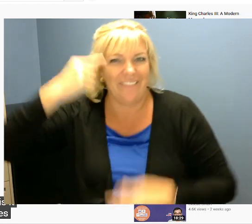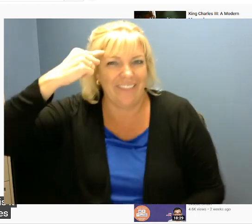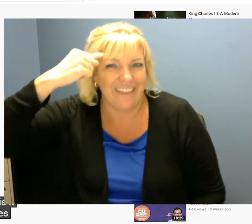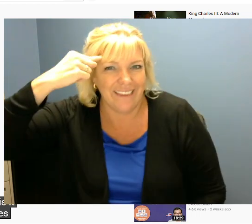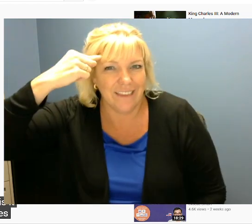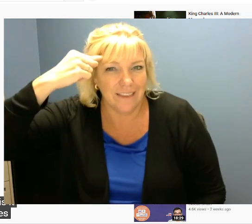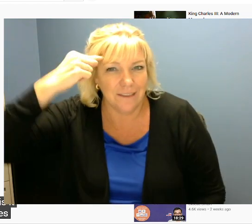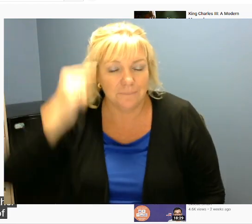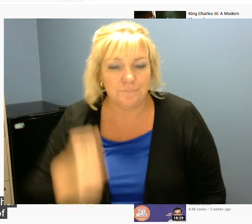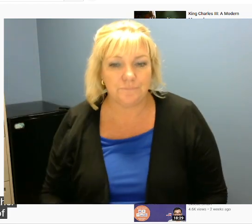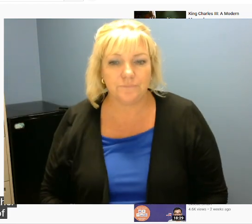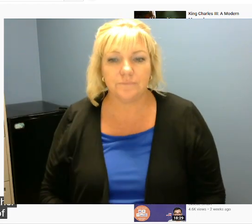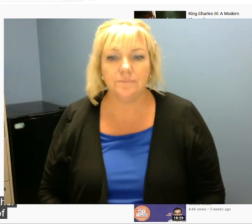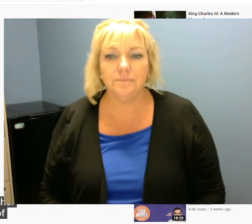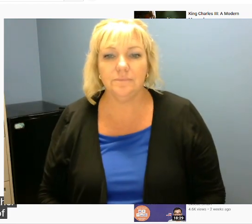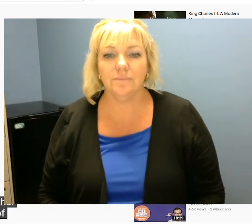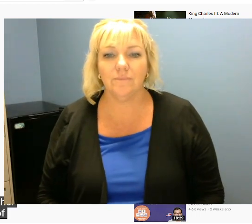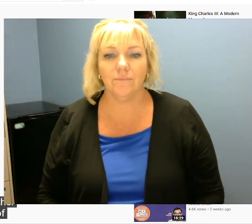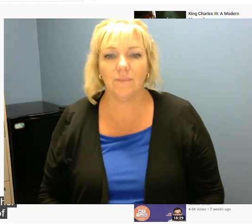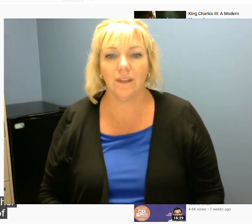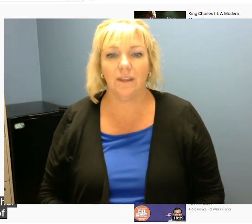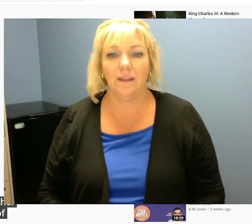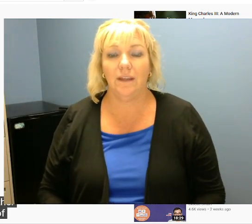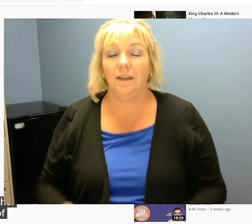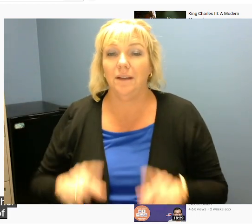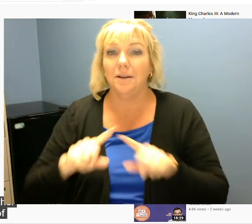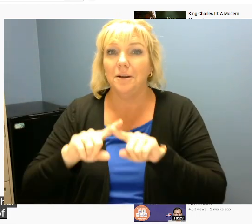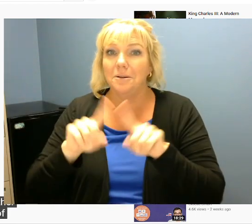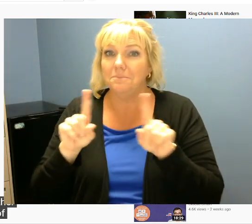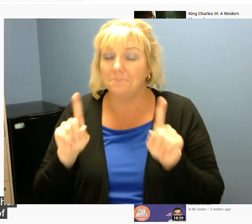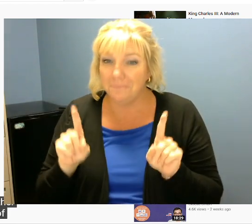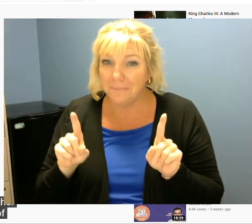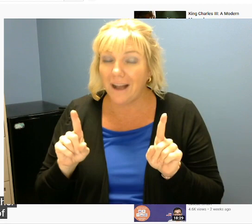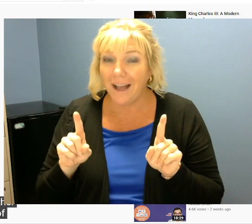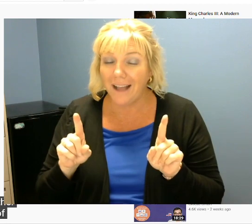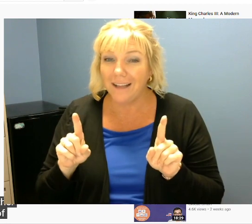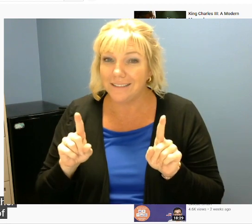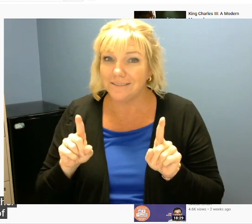say it backfires, but that's kind of what happens is